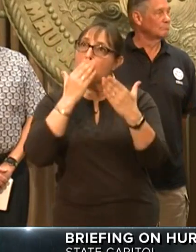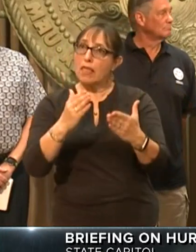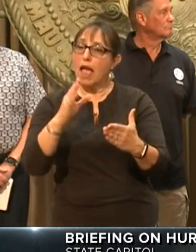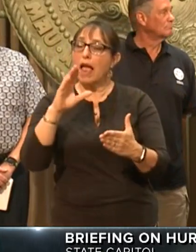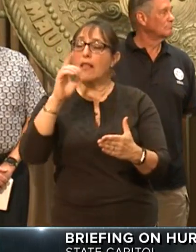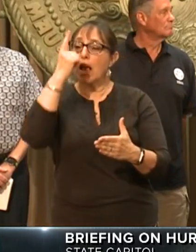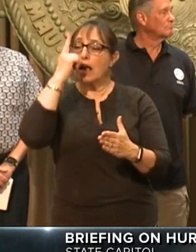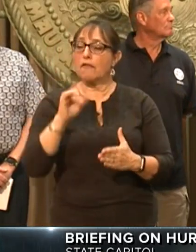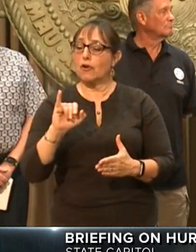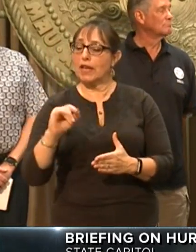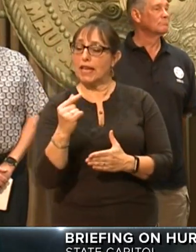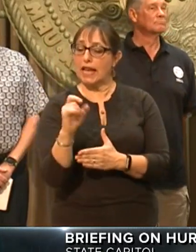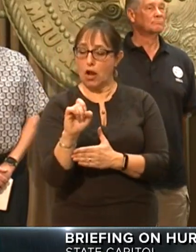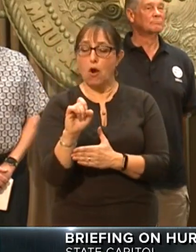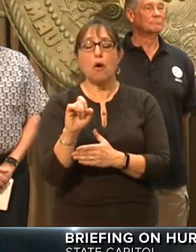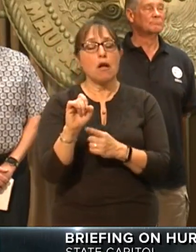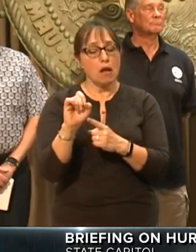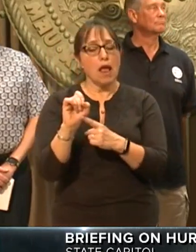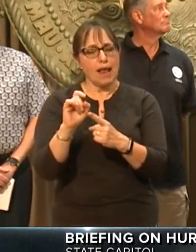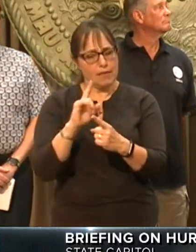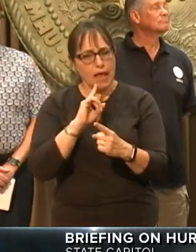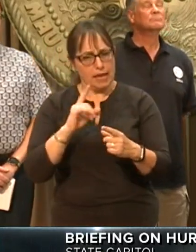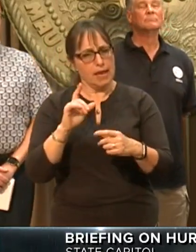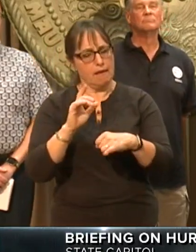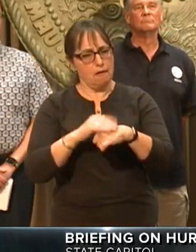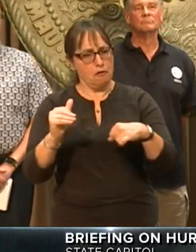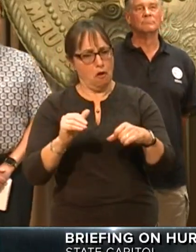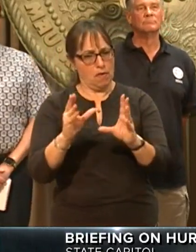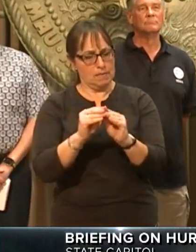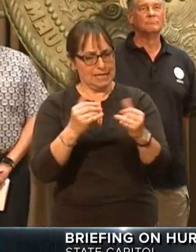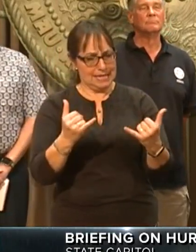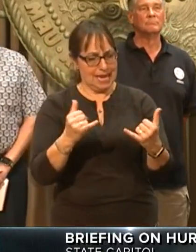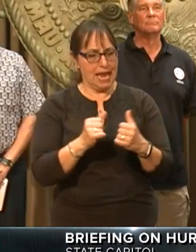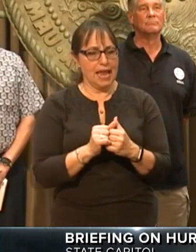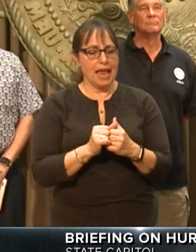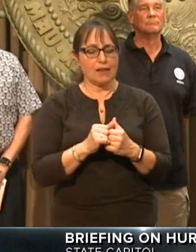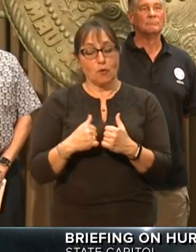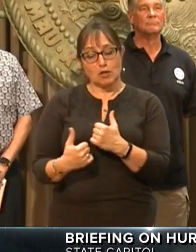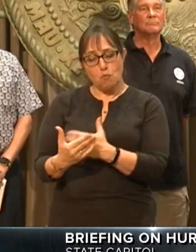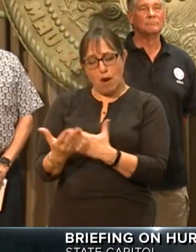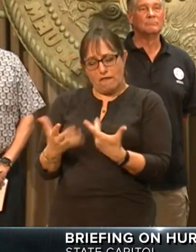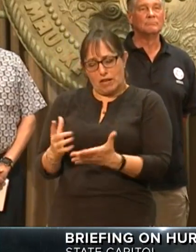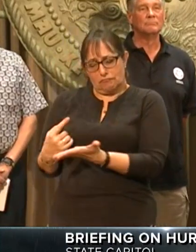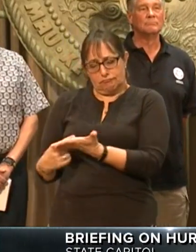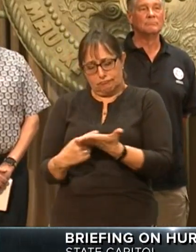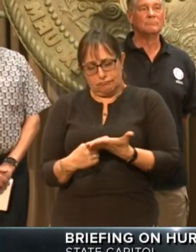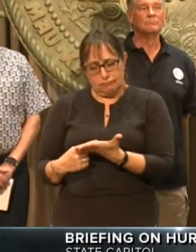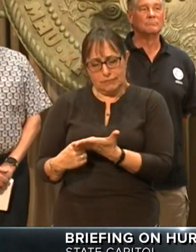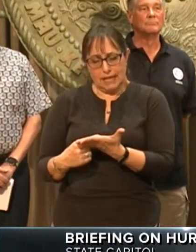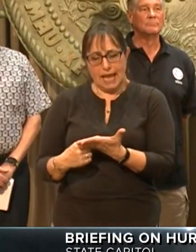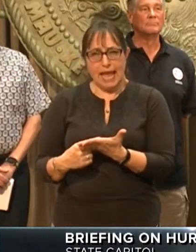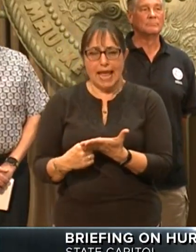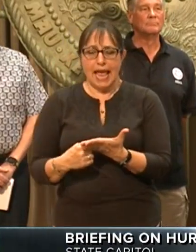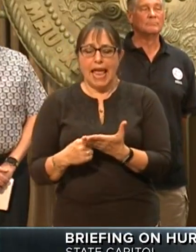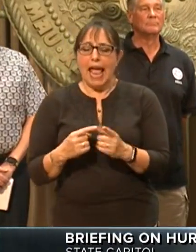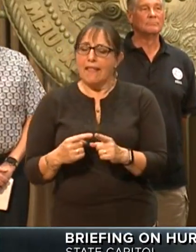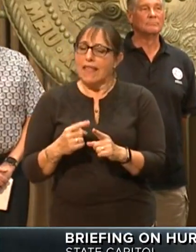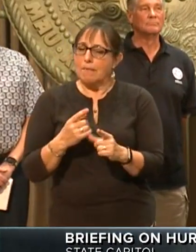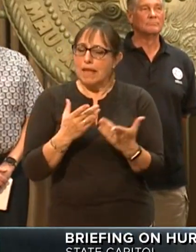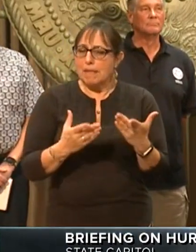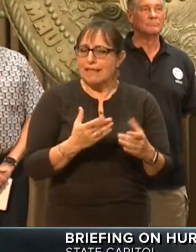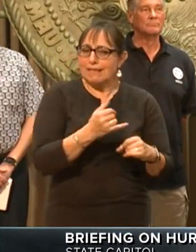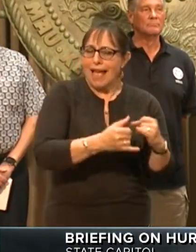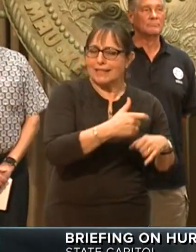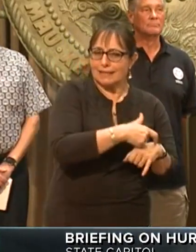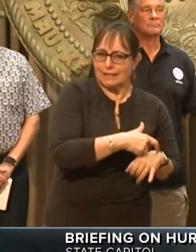after our VTC this morning, we had a smaller group get together, and we discussed things that we had not discussed before